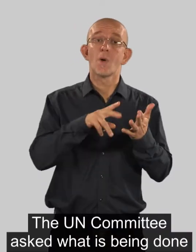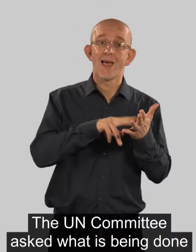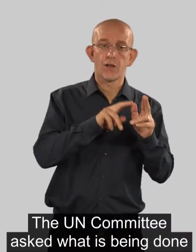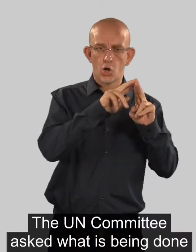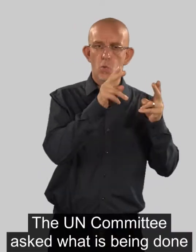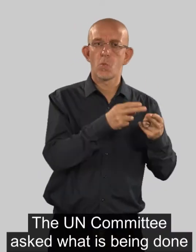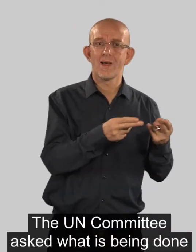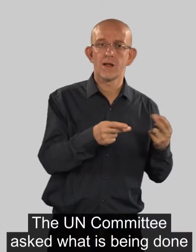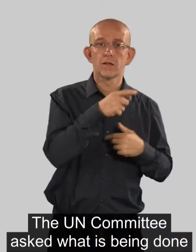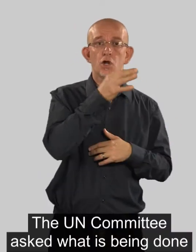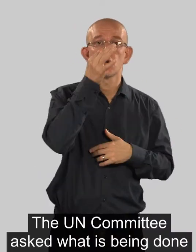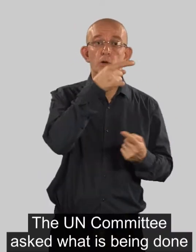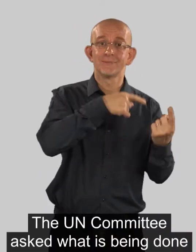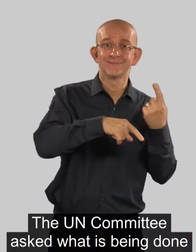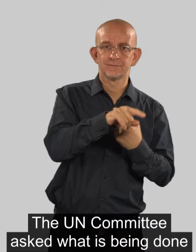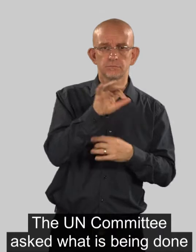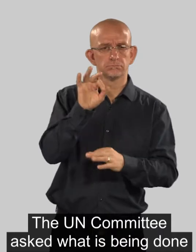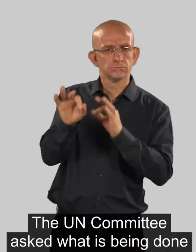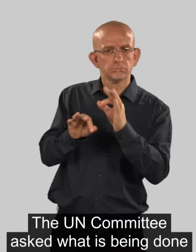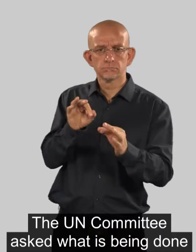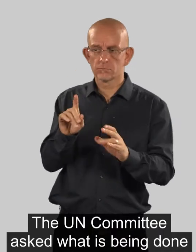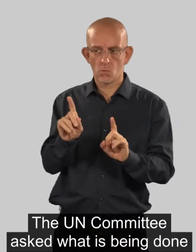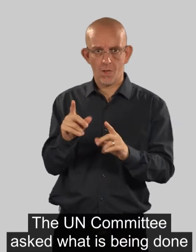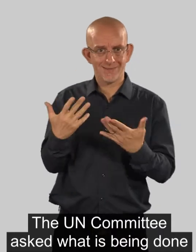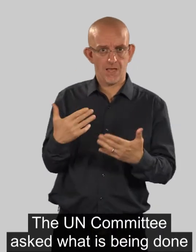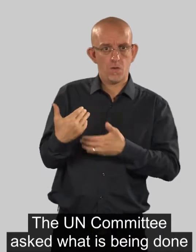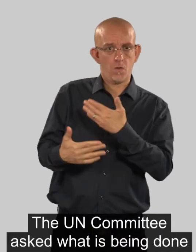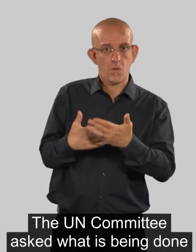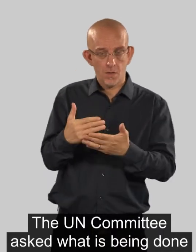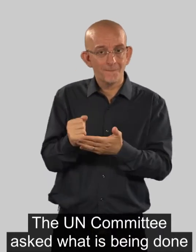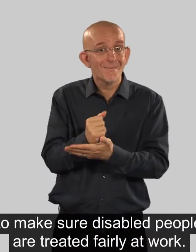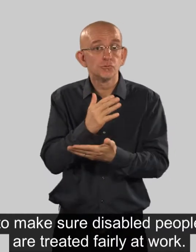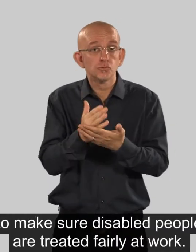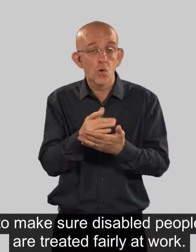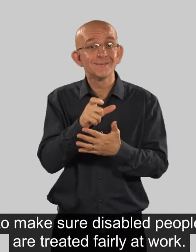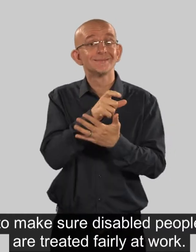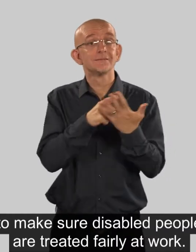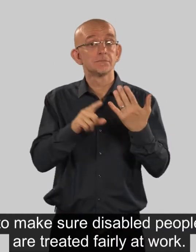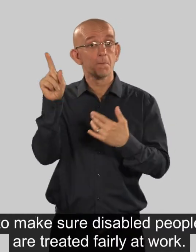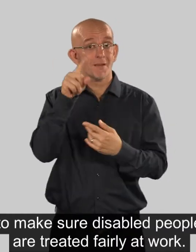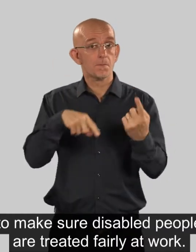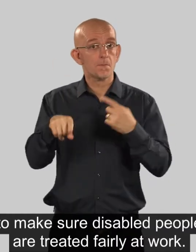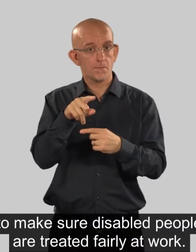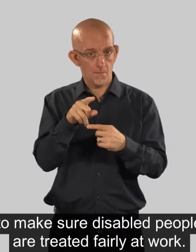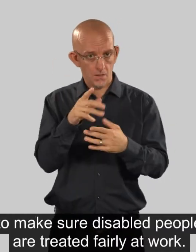The UN Committee asked what is being done to make sure disabled people are treated fairly at work.